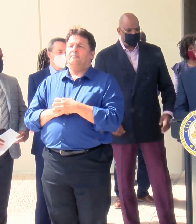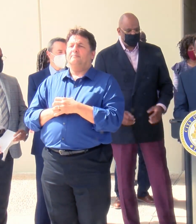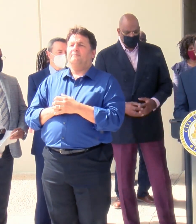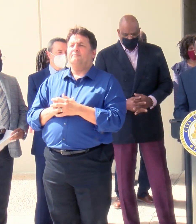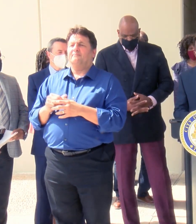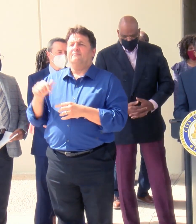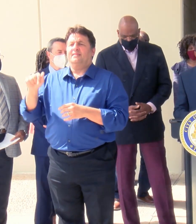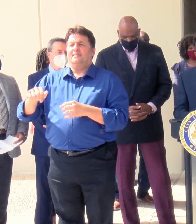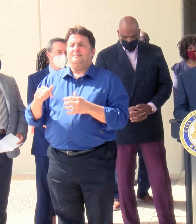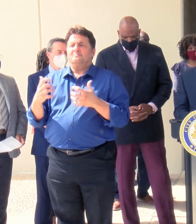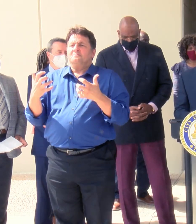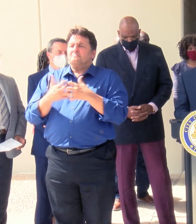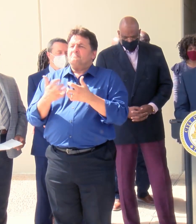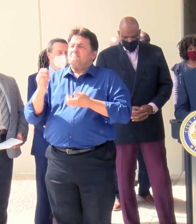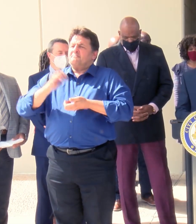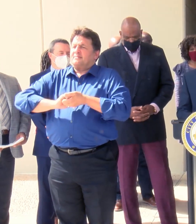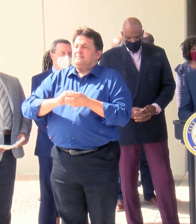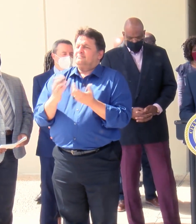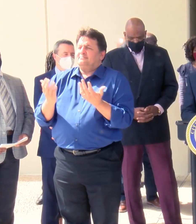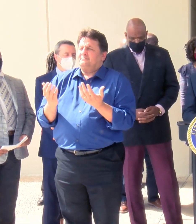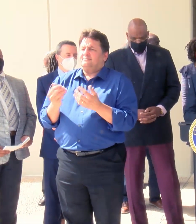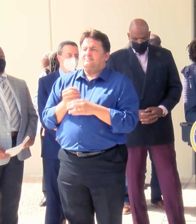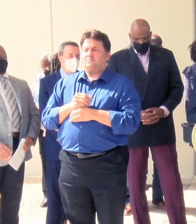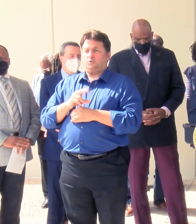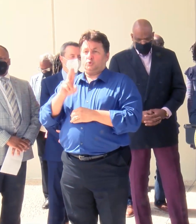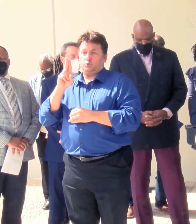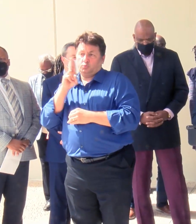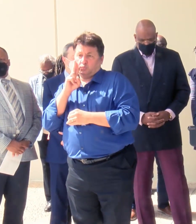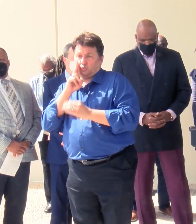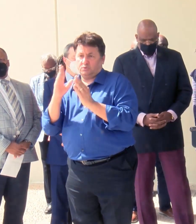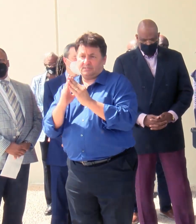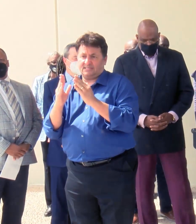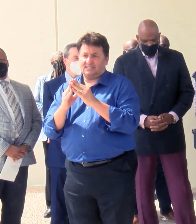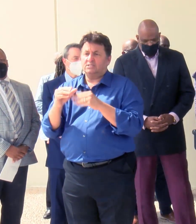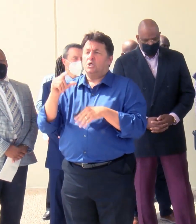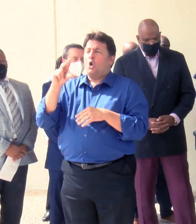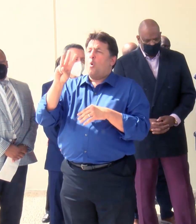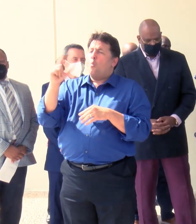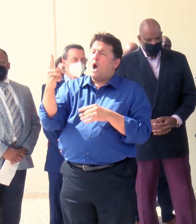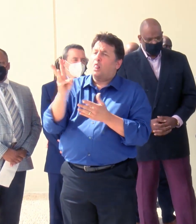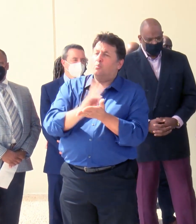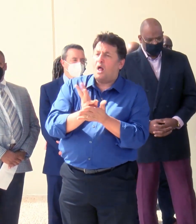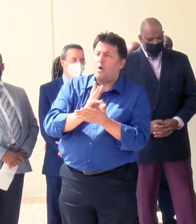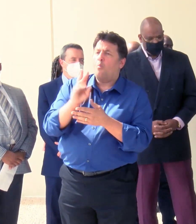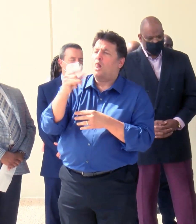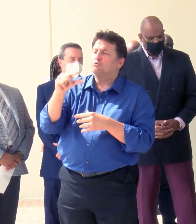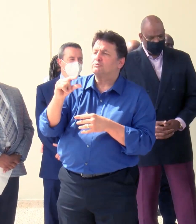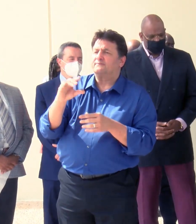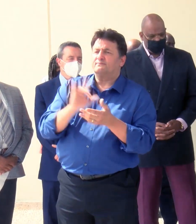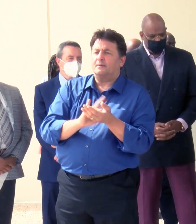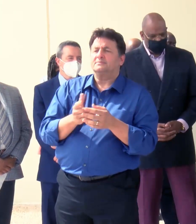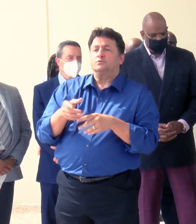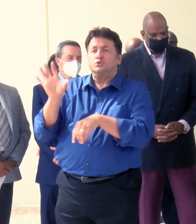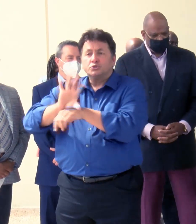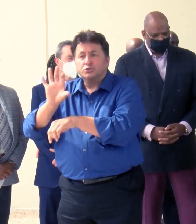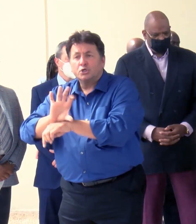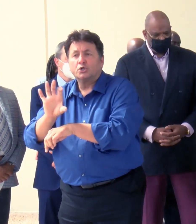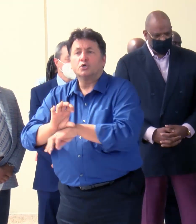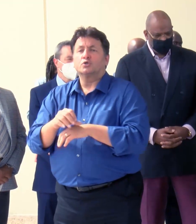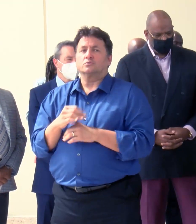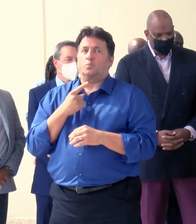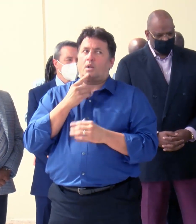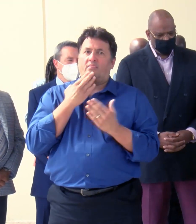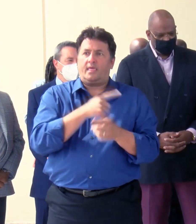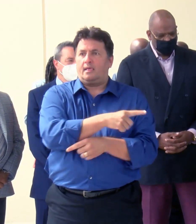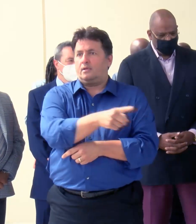between the city of Houston, Walgreens, the church, the community itself. And so I just want to thank